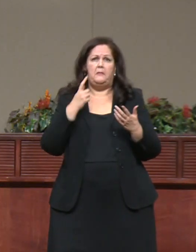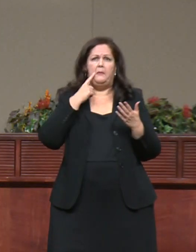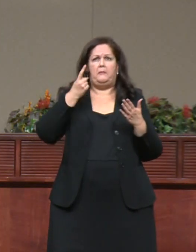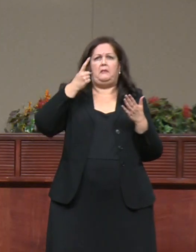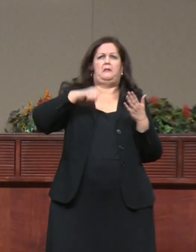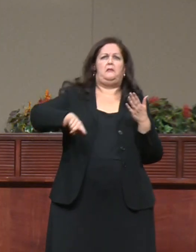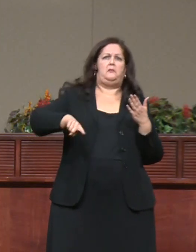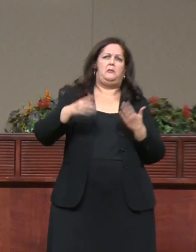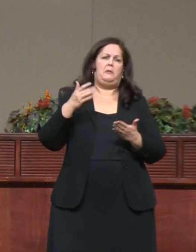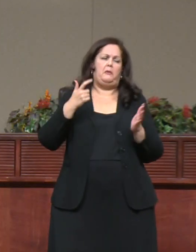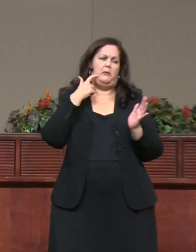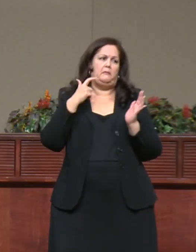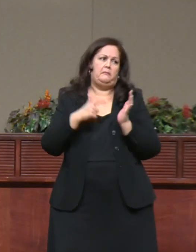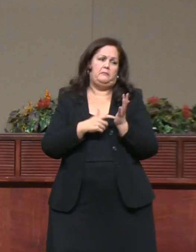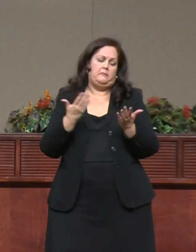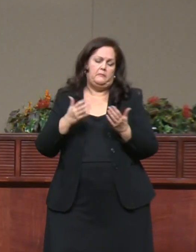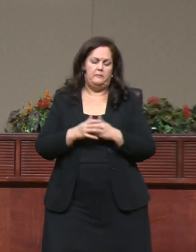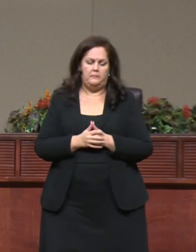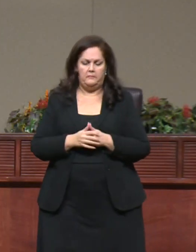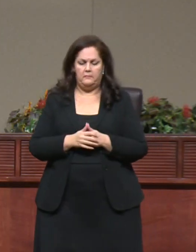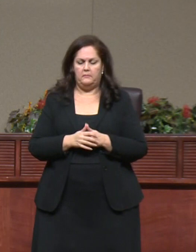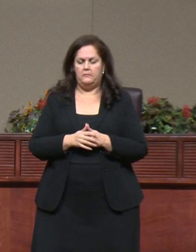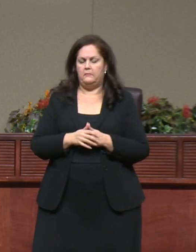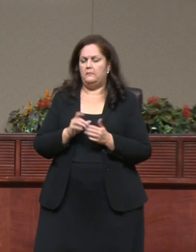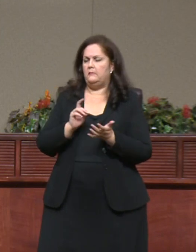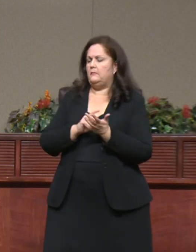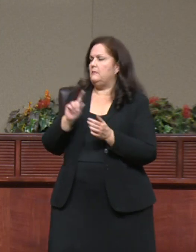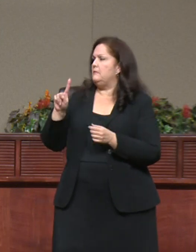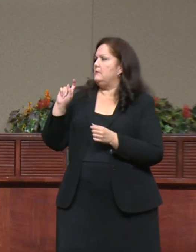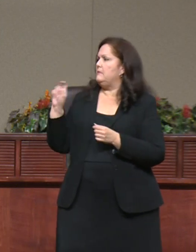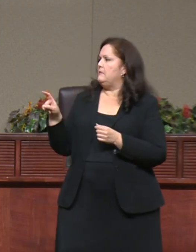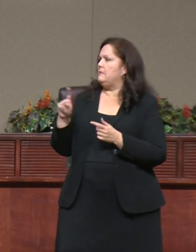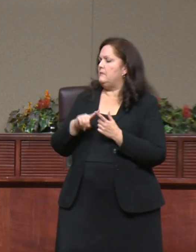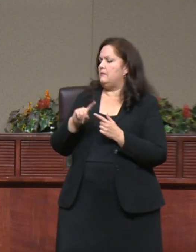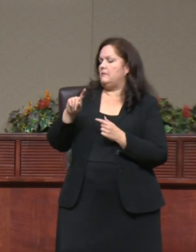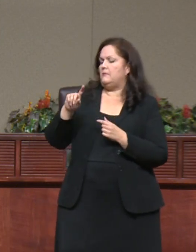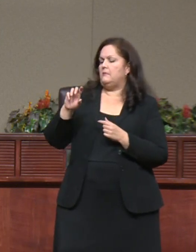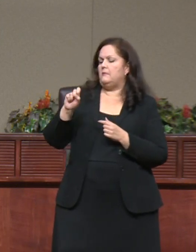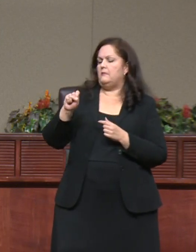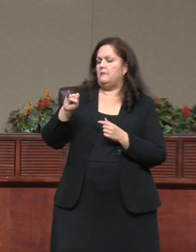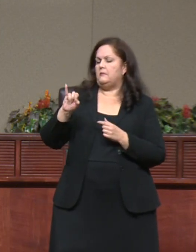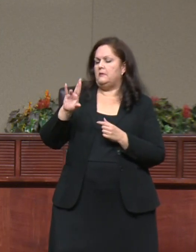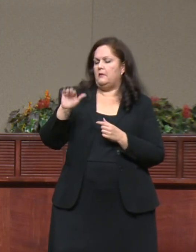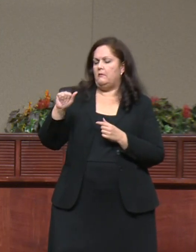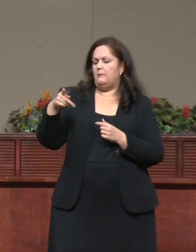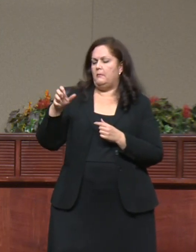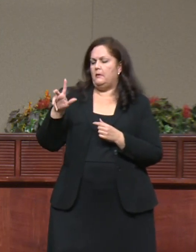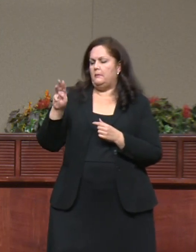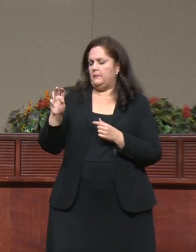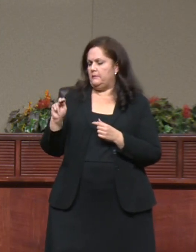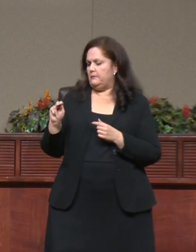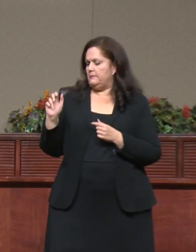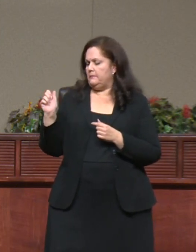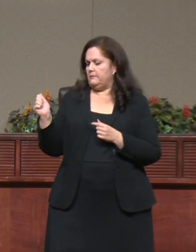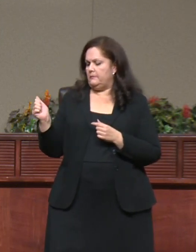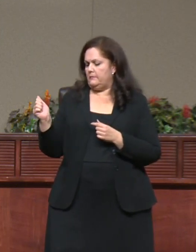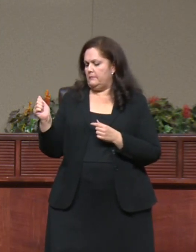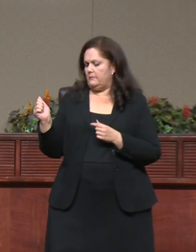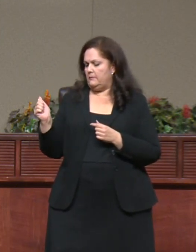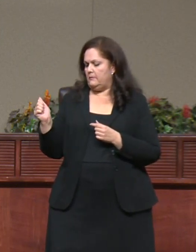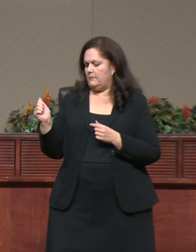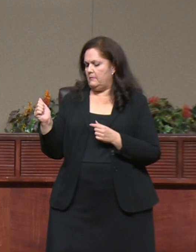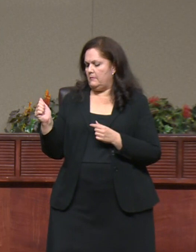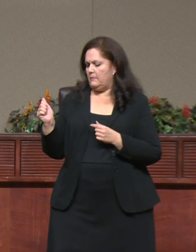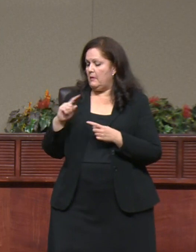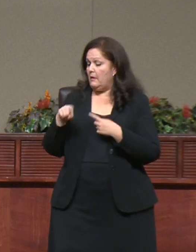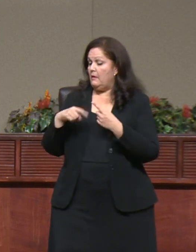week. Dr. Pino, this next one was texted in from Sierra Putman with WFTV. Dr. Pino, this is in